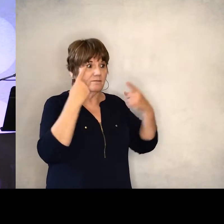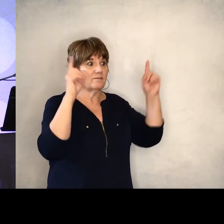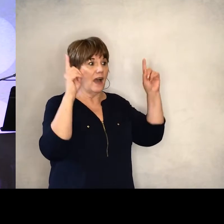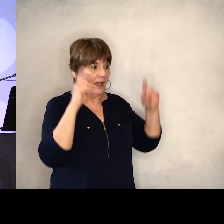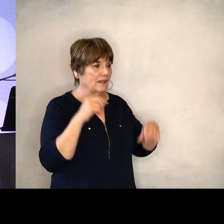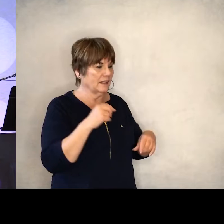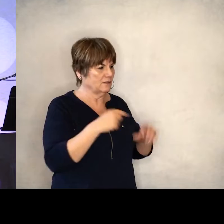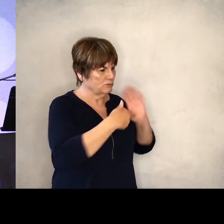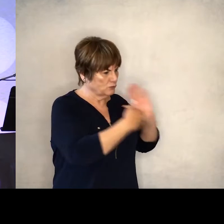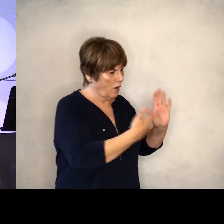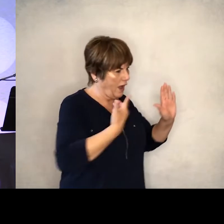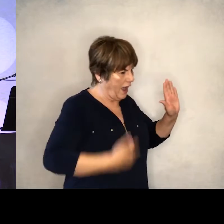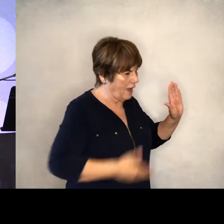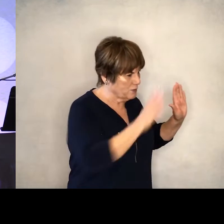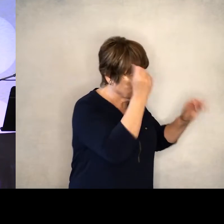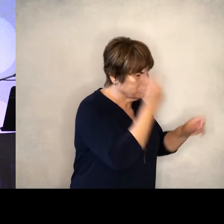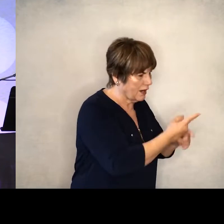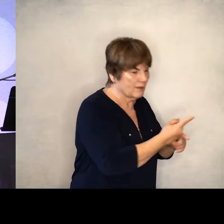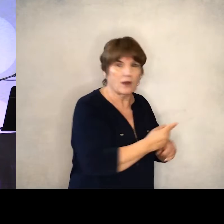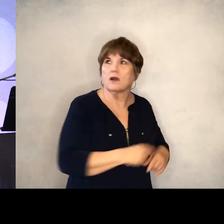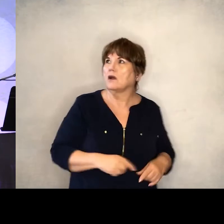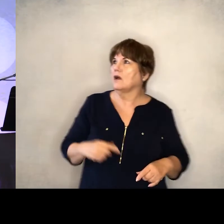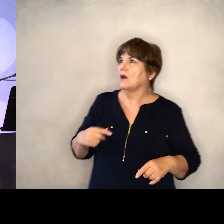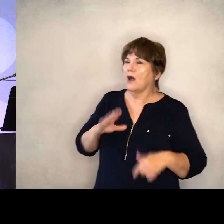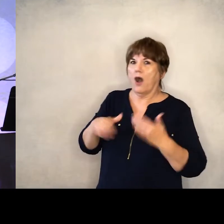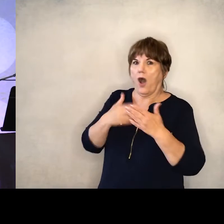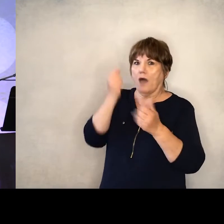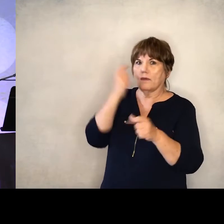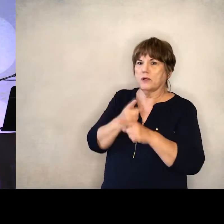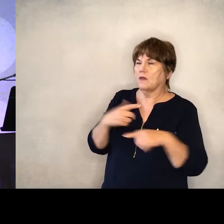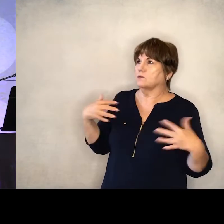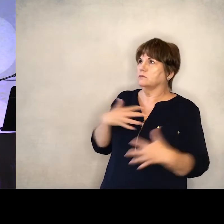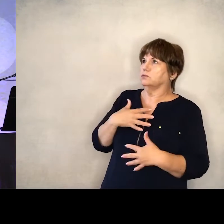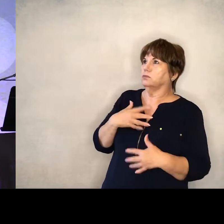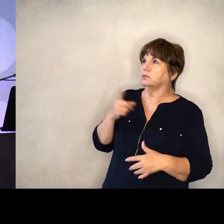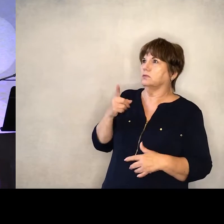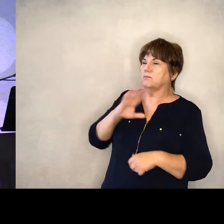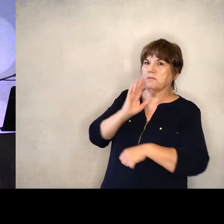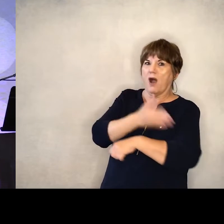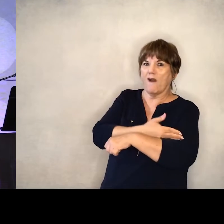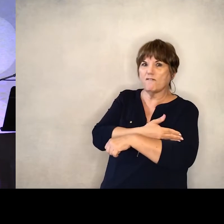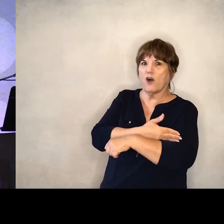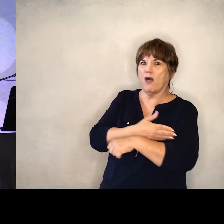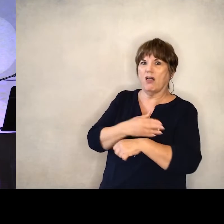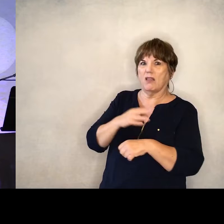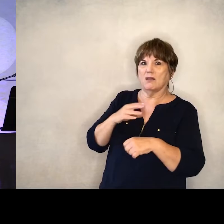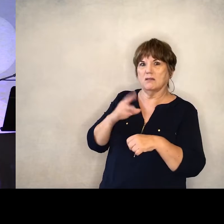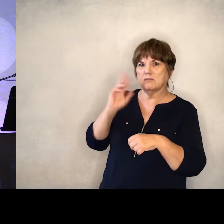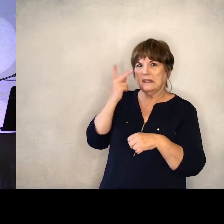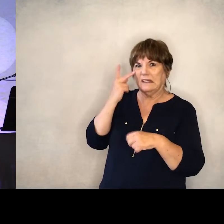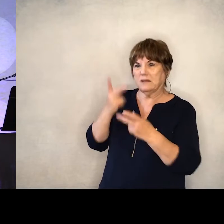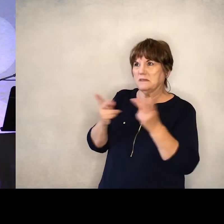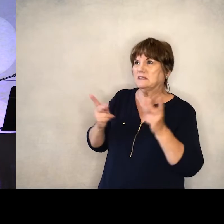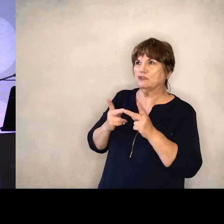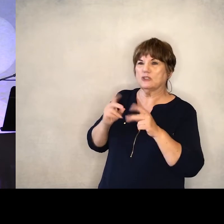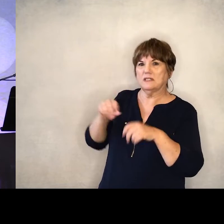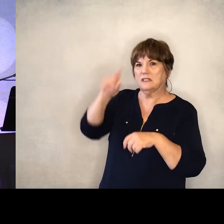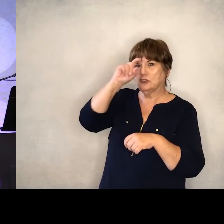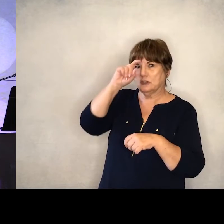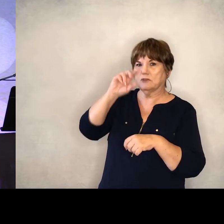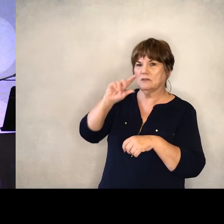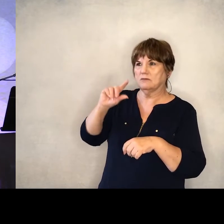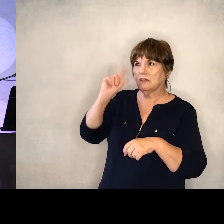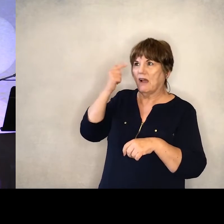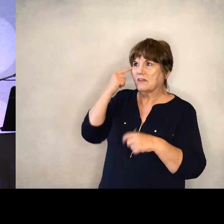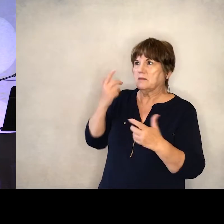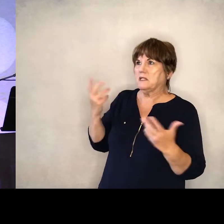course, are terrified of his wrath. He's now very powerful. And they beg for forgiveness. Joseph says, "As